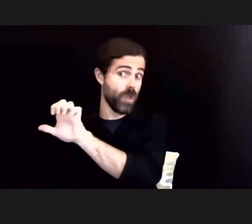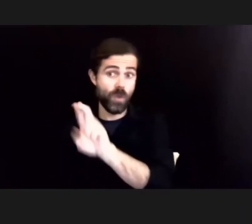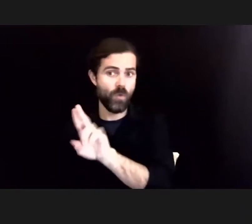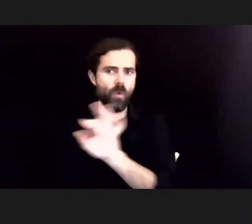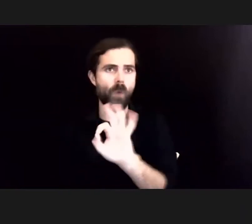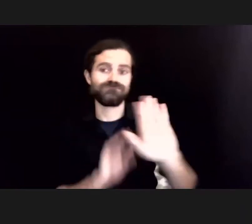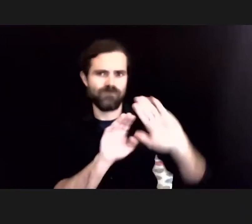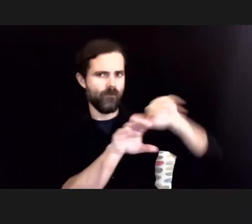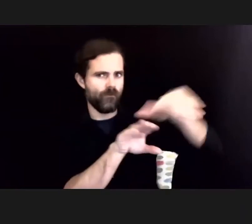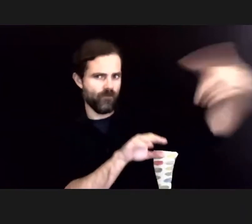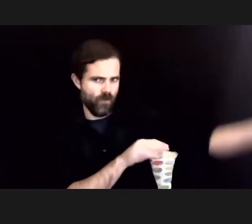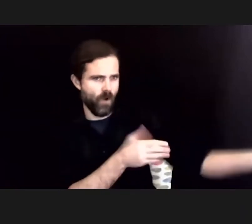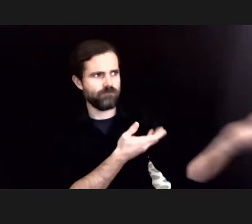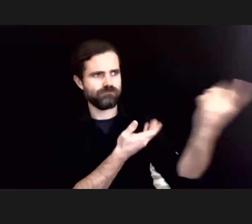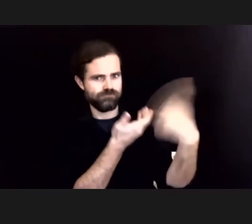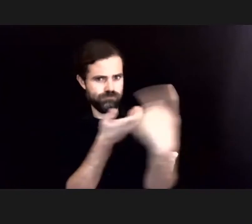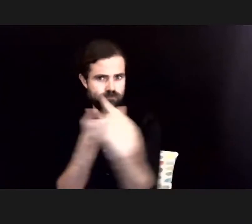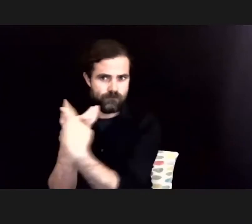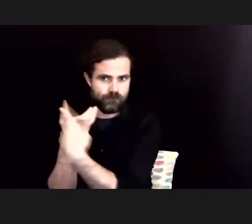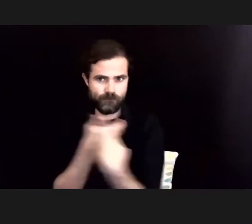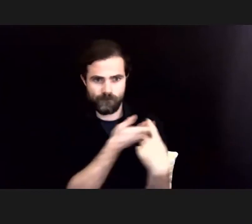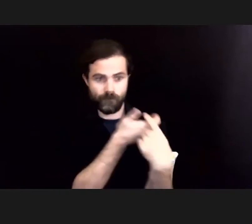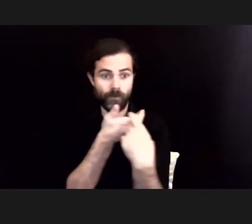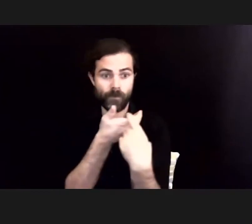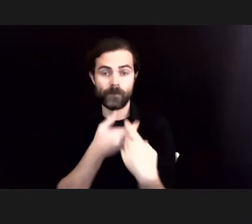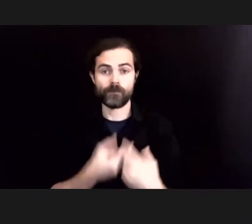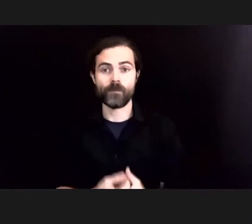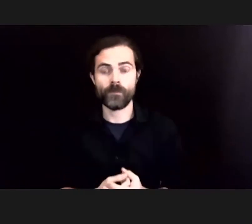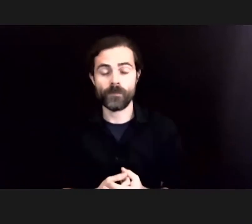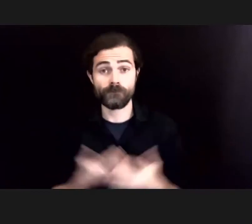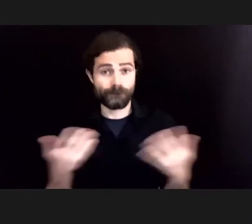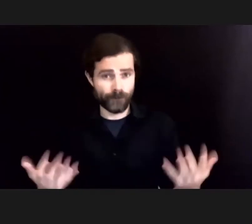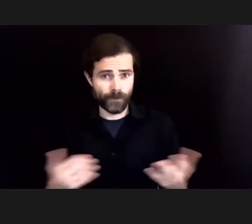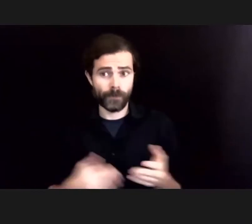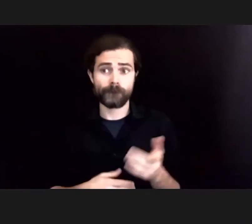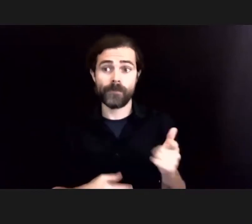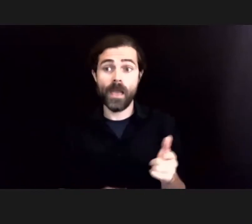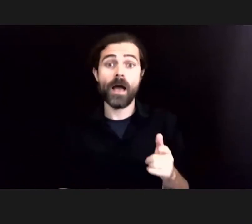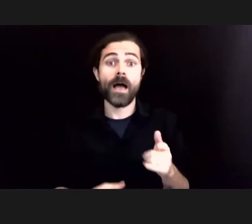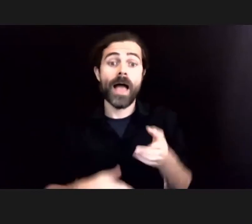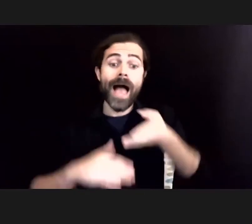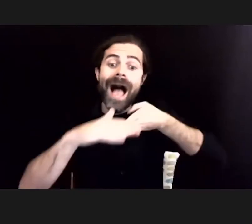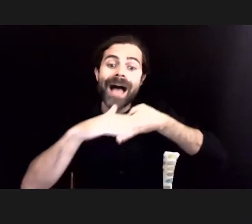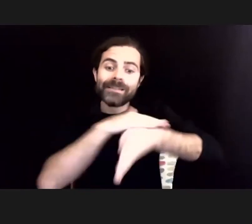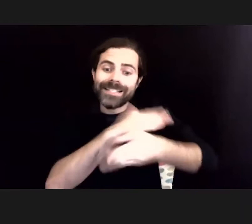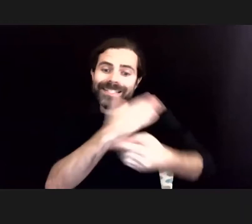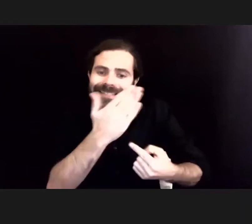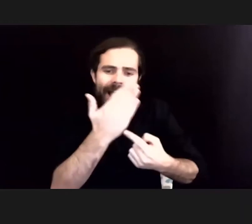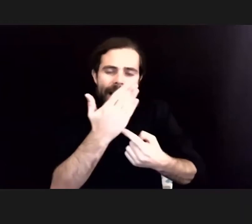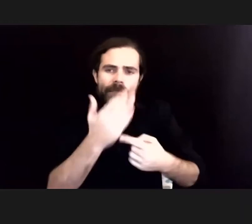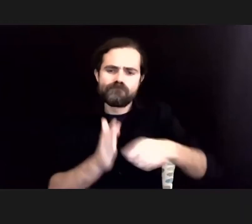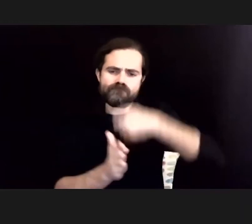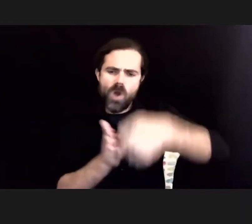objective for participating in the ACCESSIBILITECH project really is to gather more information and